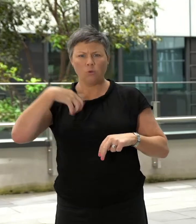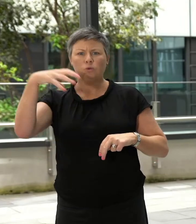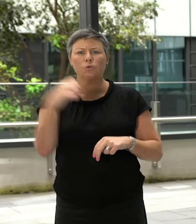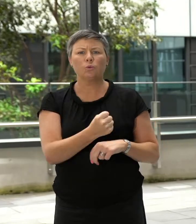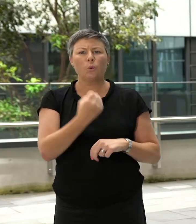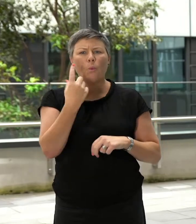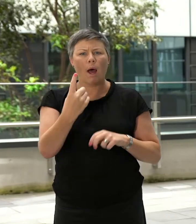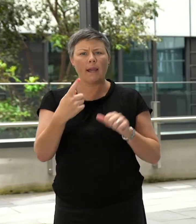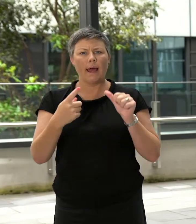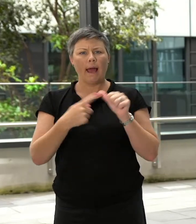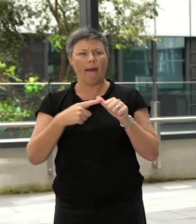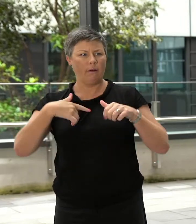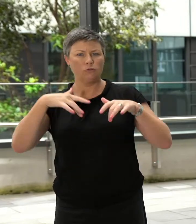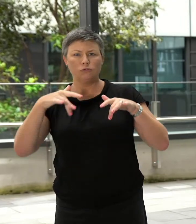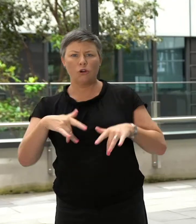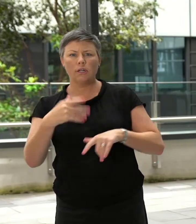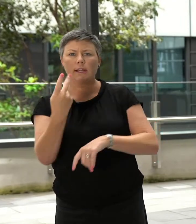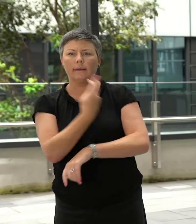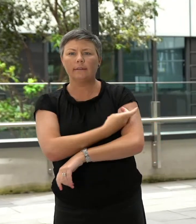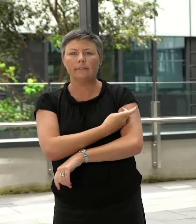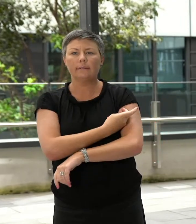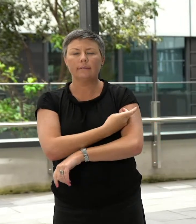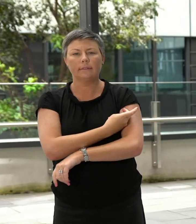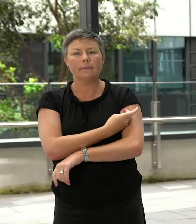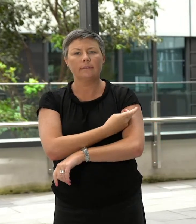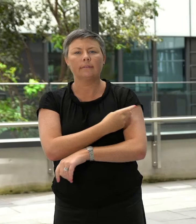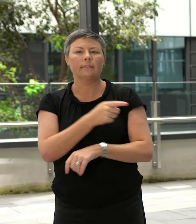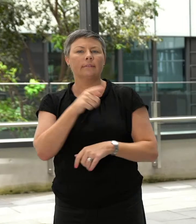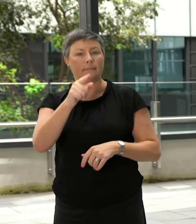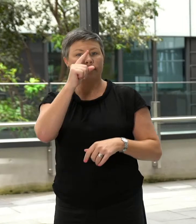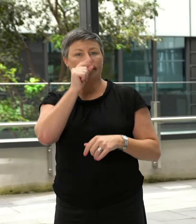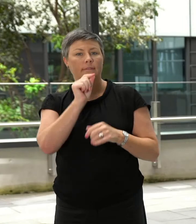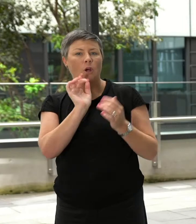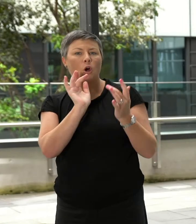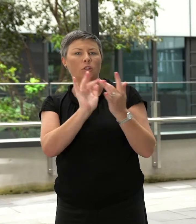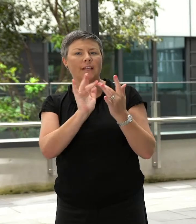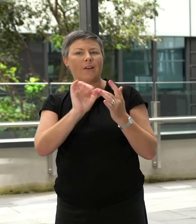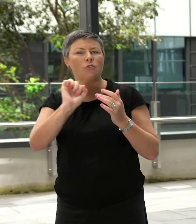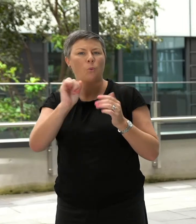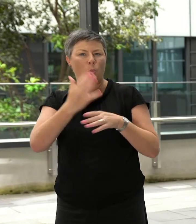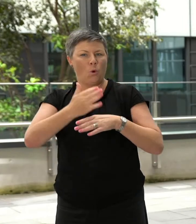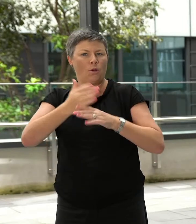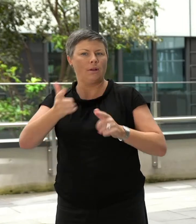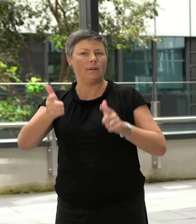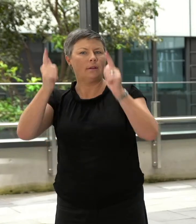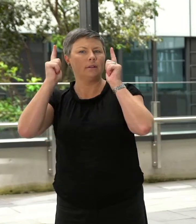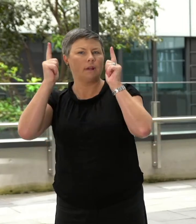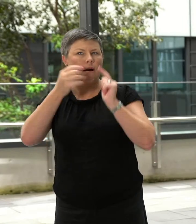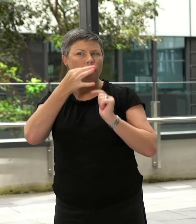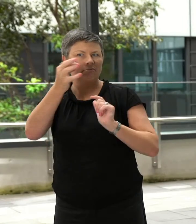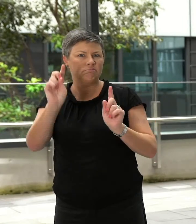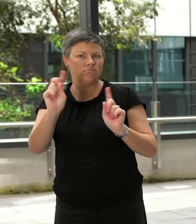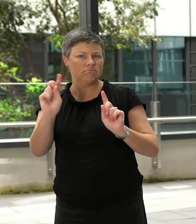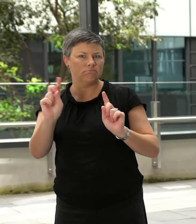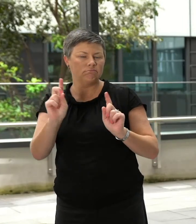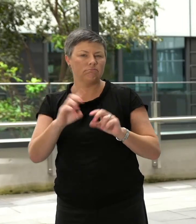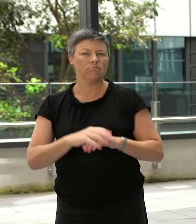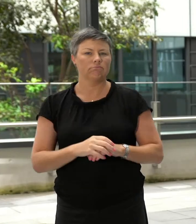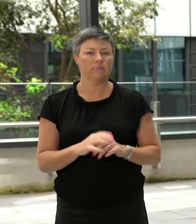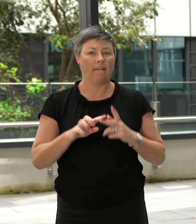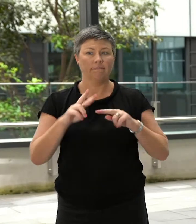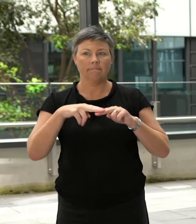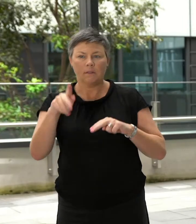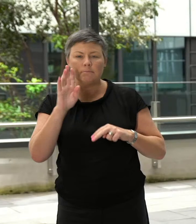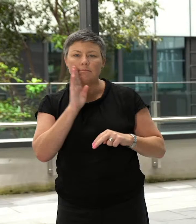for some reason they haven't received vaccine, they should contact their line managers immediately and we will offer them vaccine